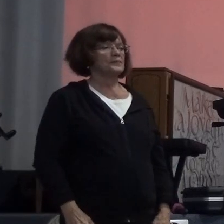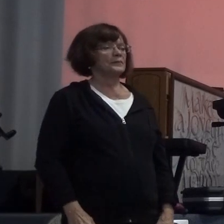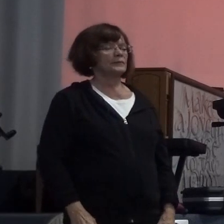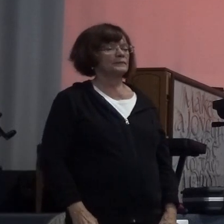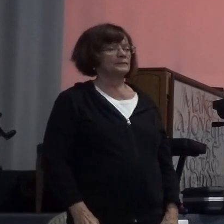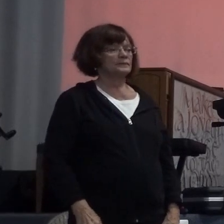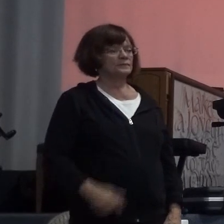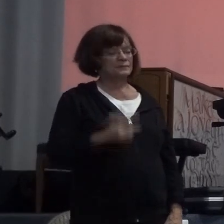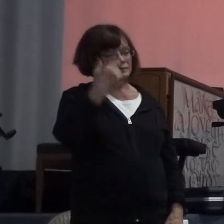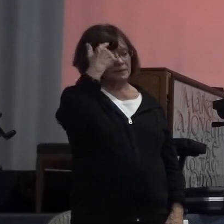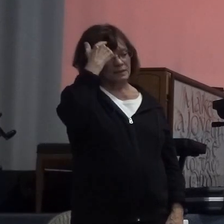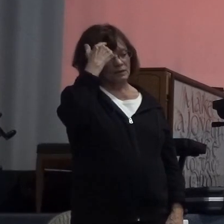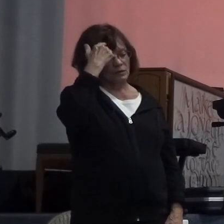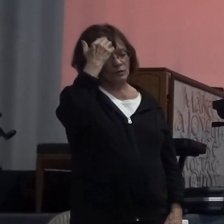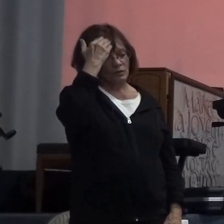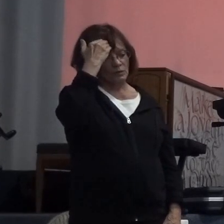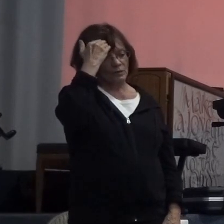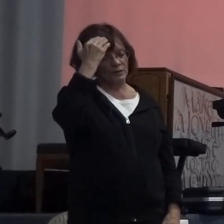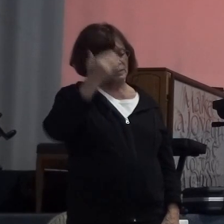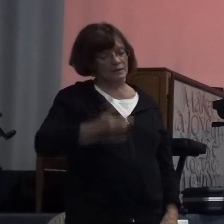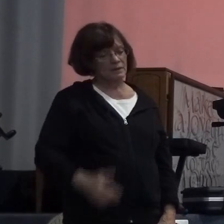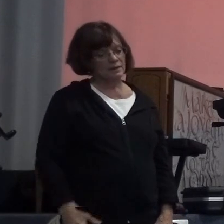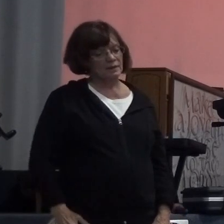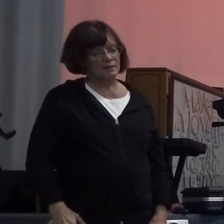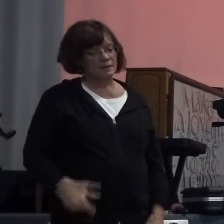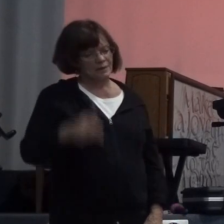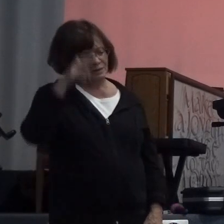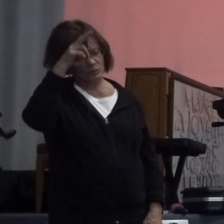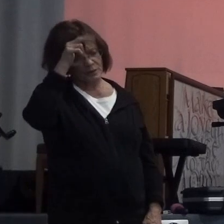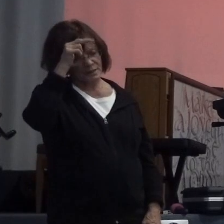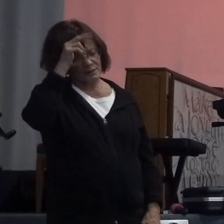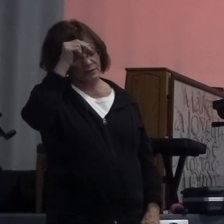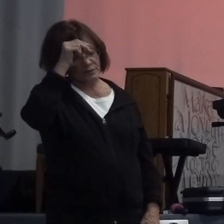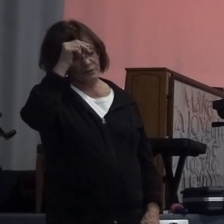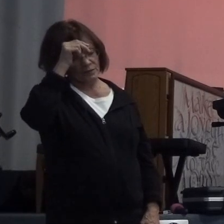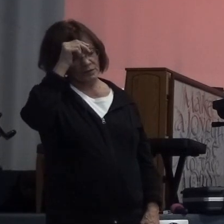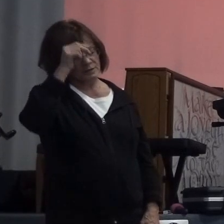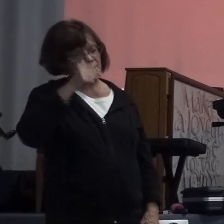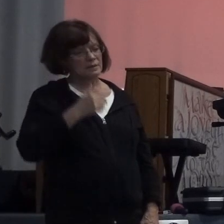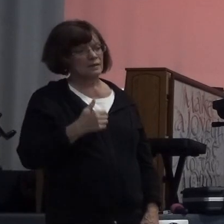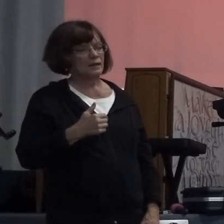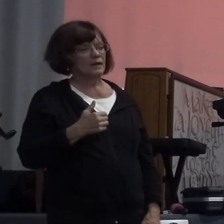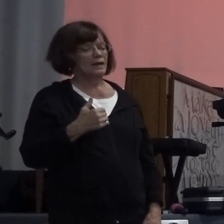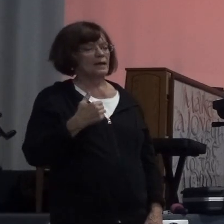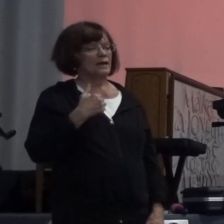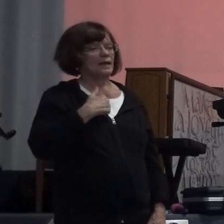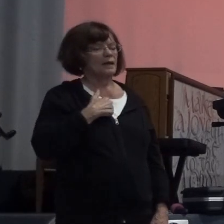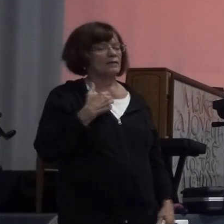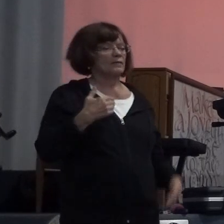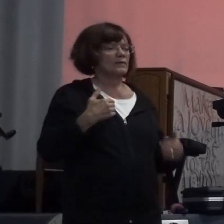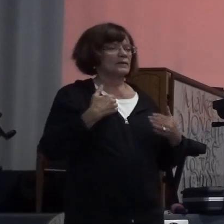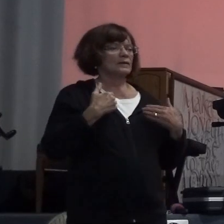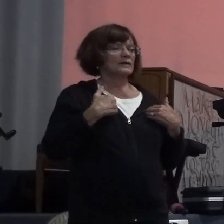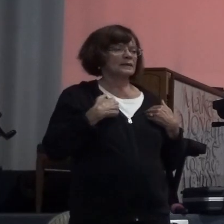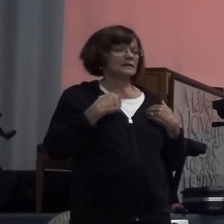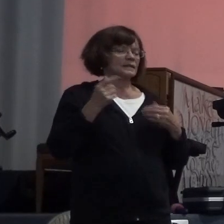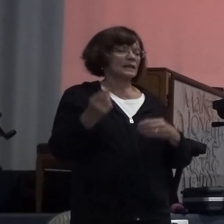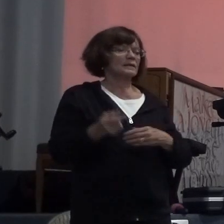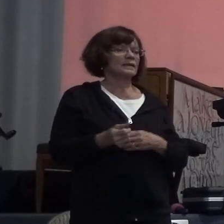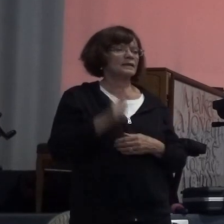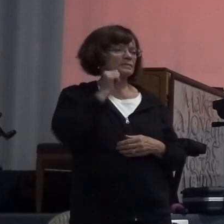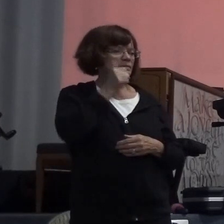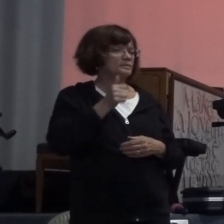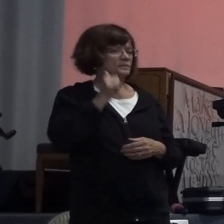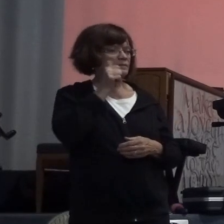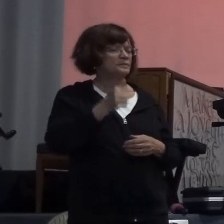I know the thoughts that I have, my wicked thoughts that I have daily. I sin against the Savior every day, and I